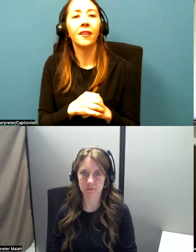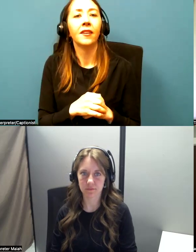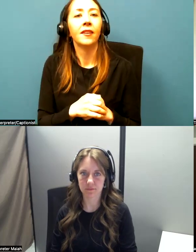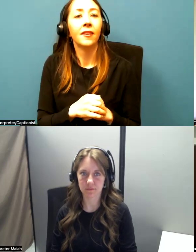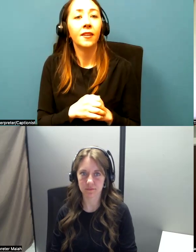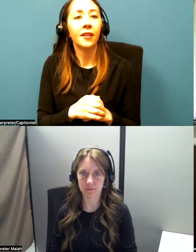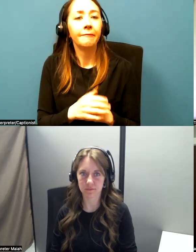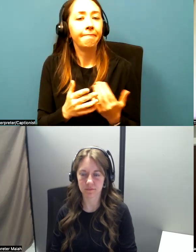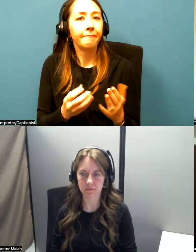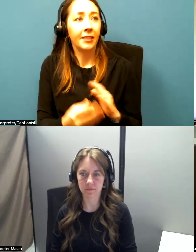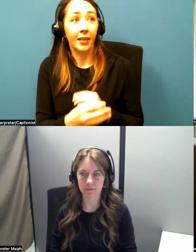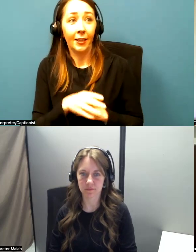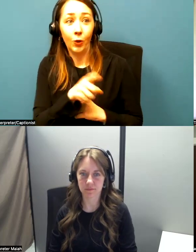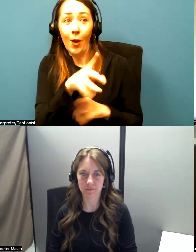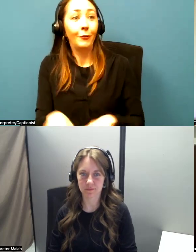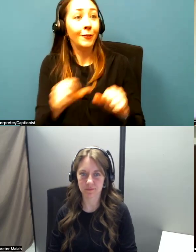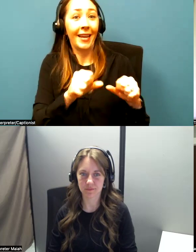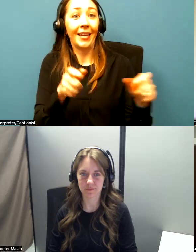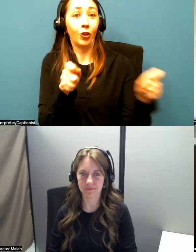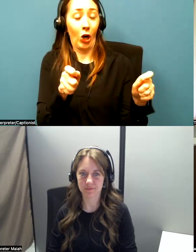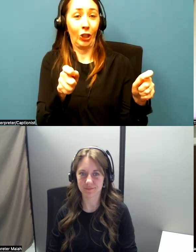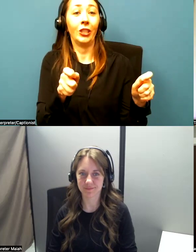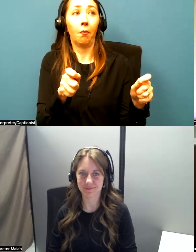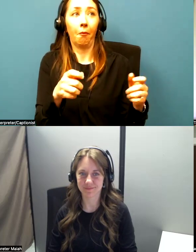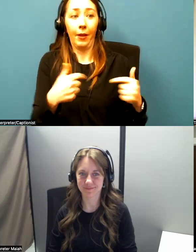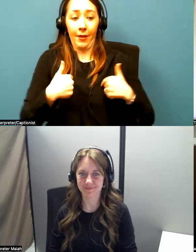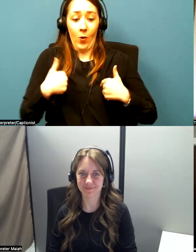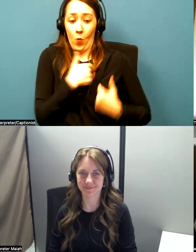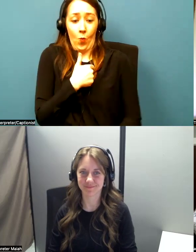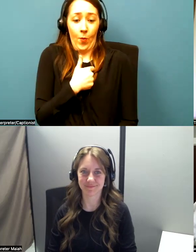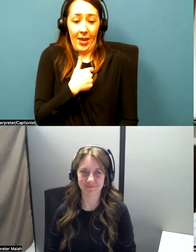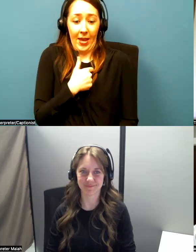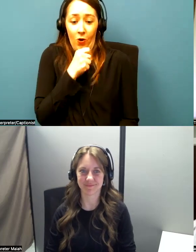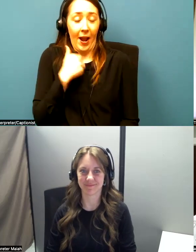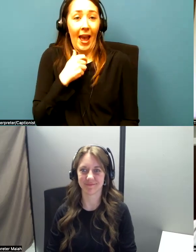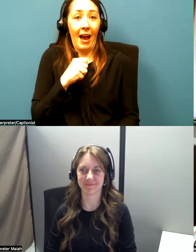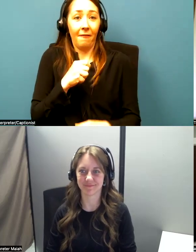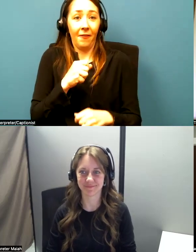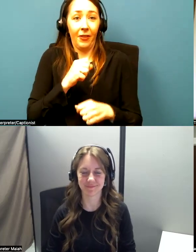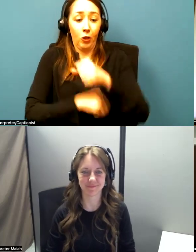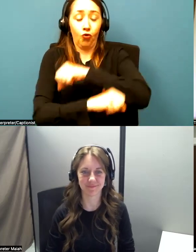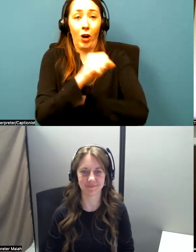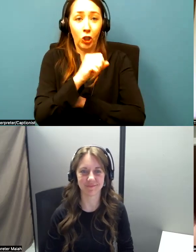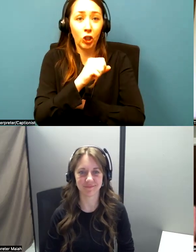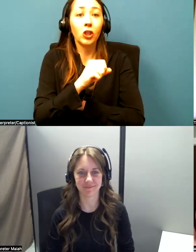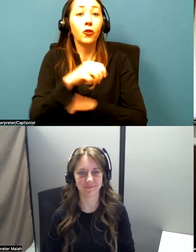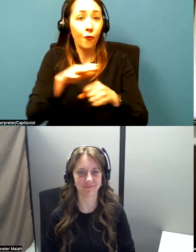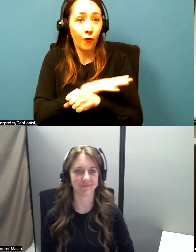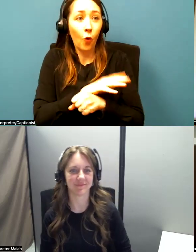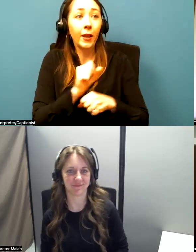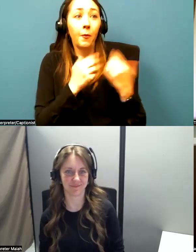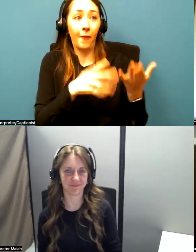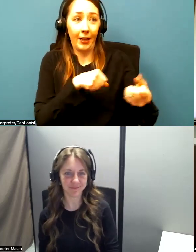And they said, "But you're in charge." Because we don't really have the infrastructure to fully help